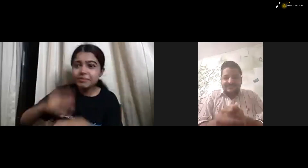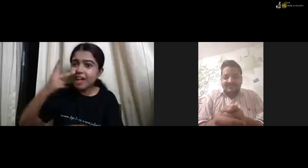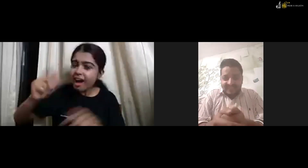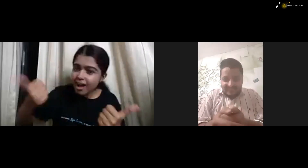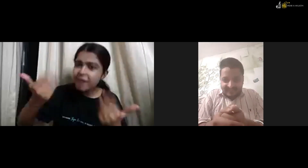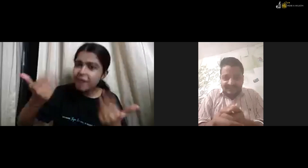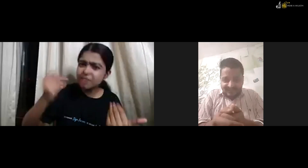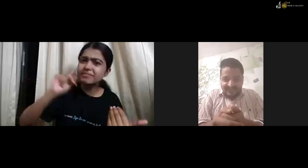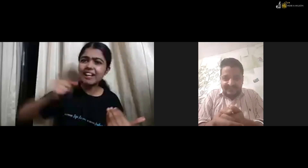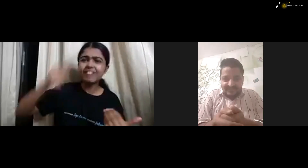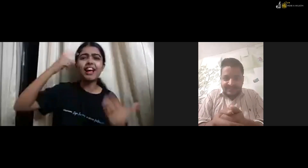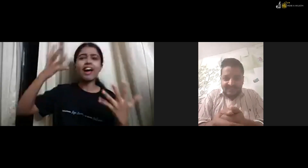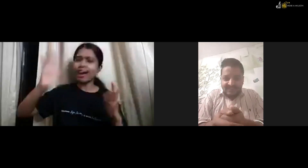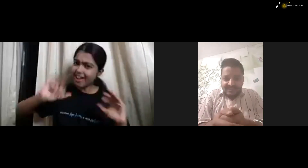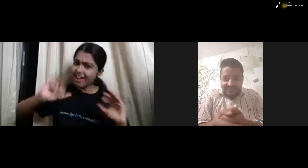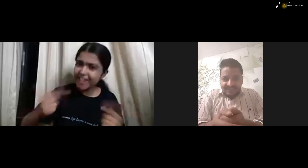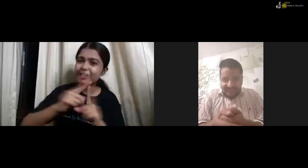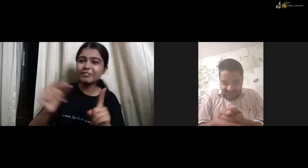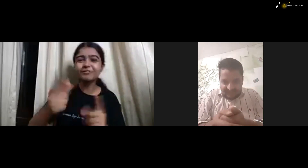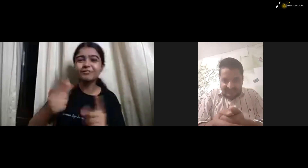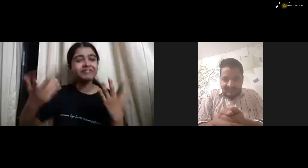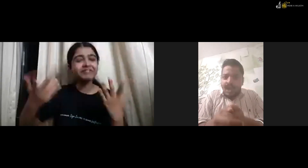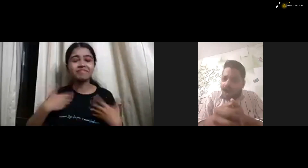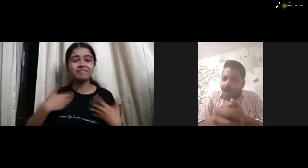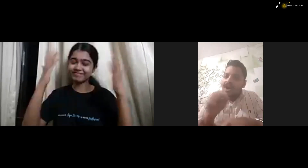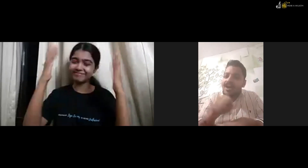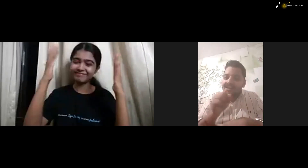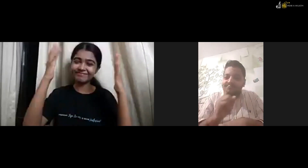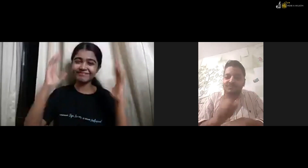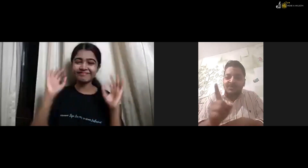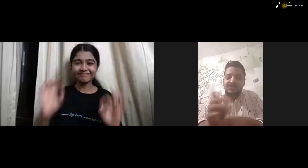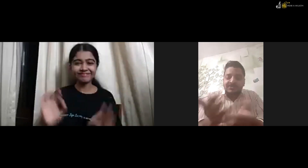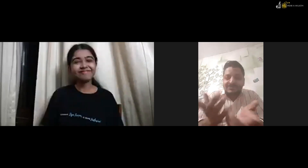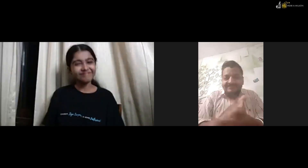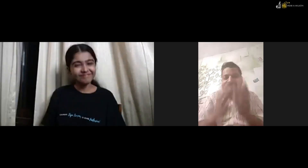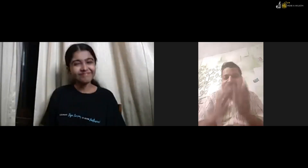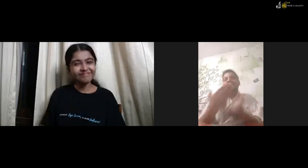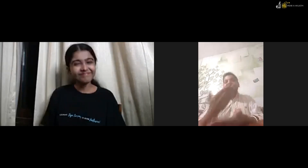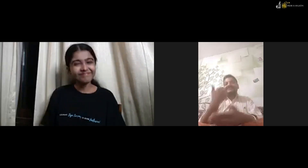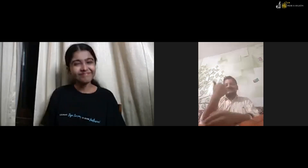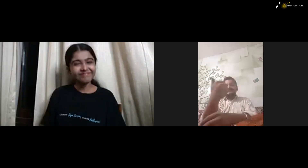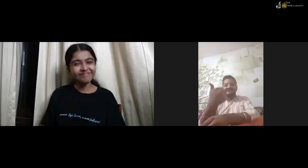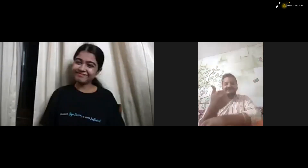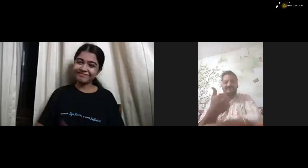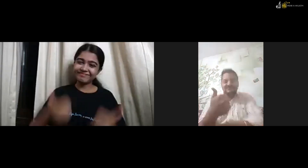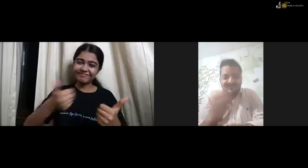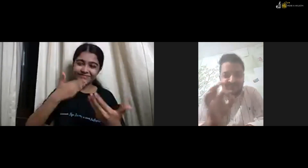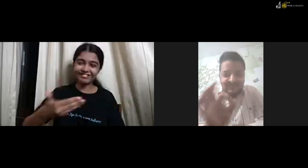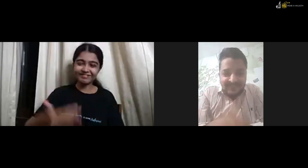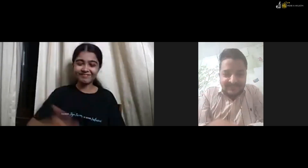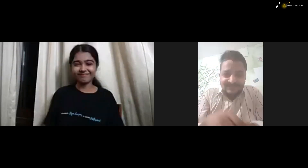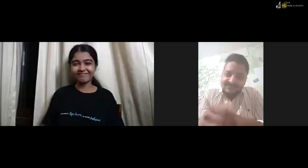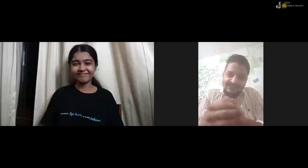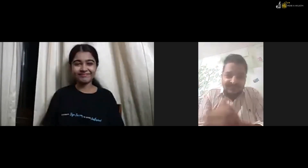that's great. I'm sure that you saw so many different experiences of deaf people, how they've gone through their way, and that's amazing. Yes,